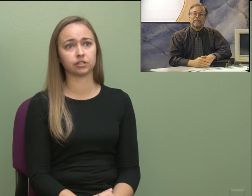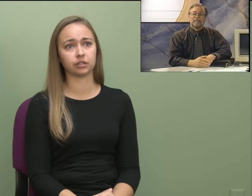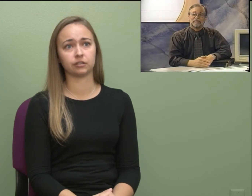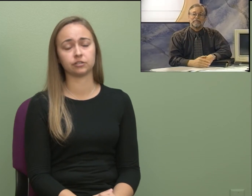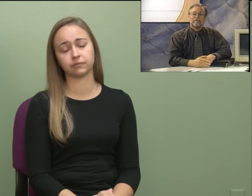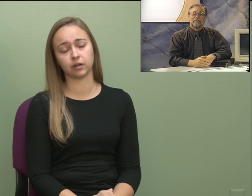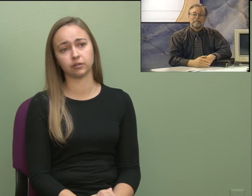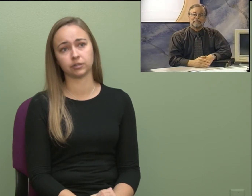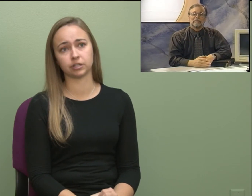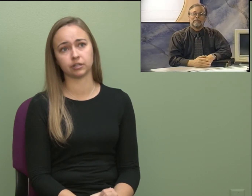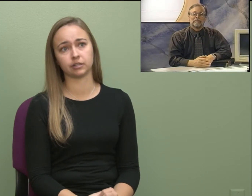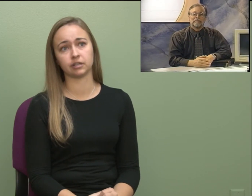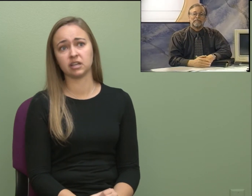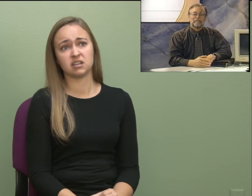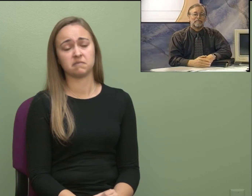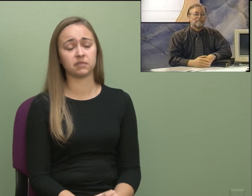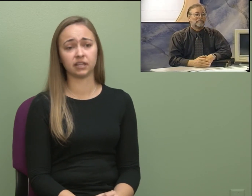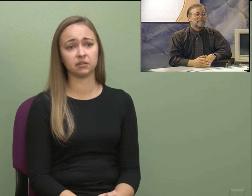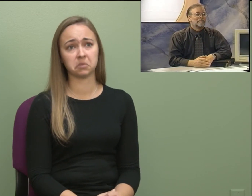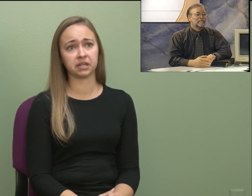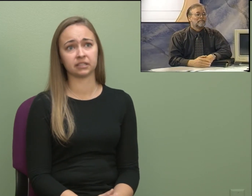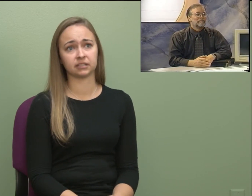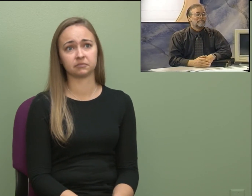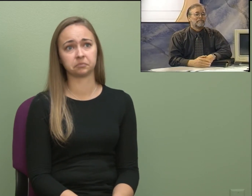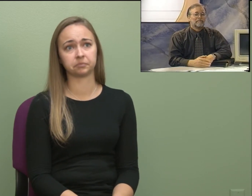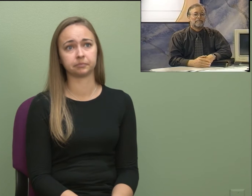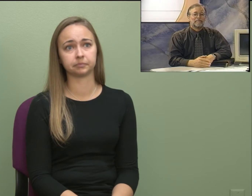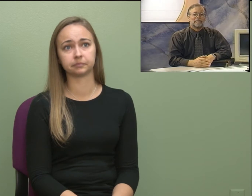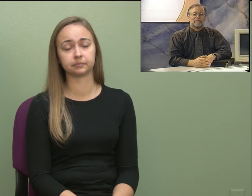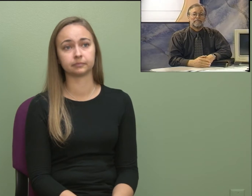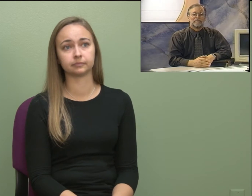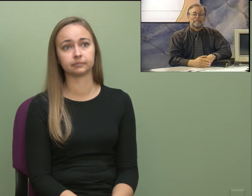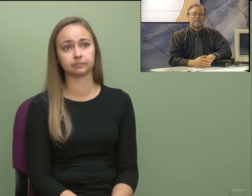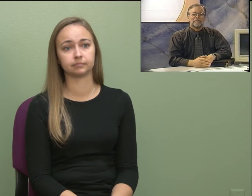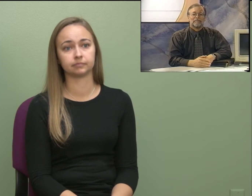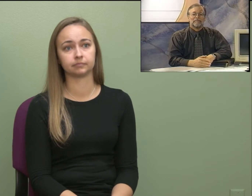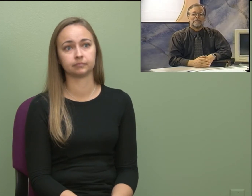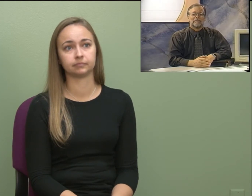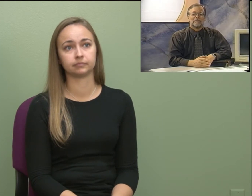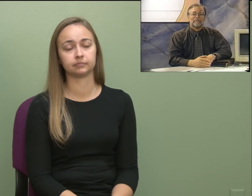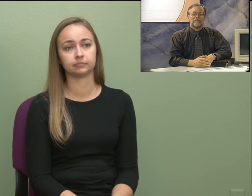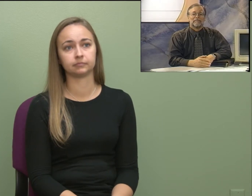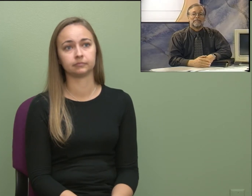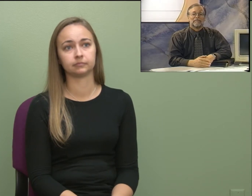relationship with each other and to follow each other, and they didn't mind.